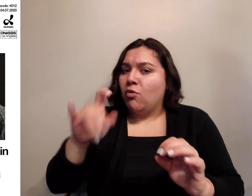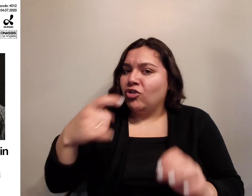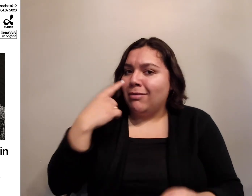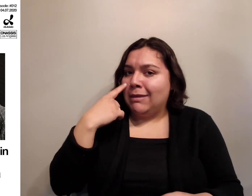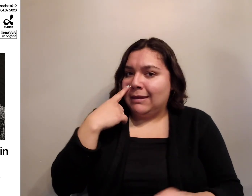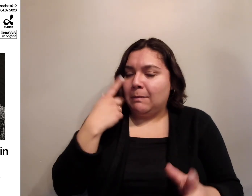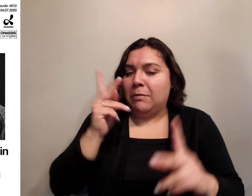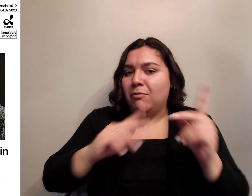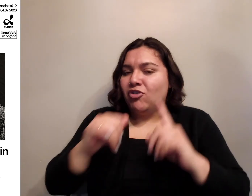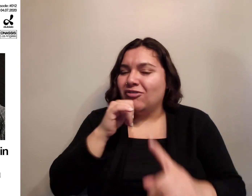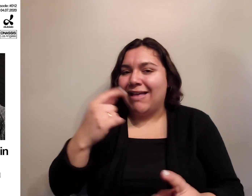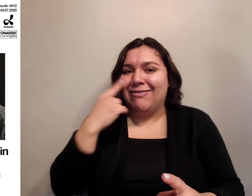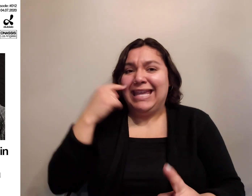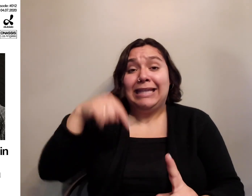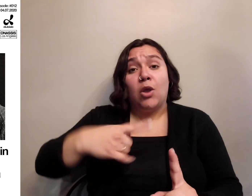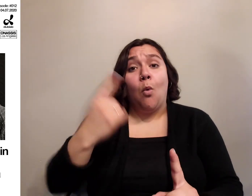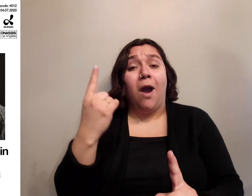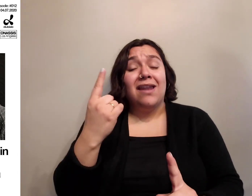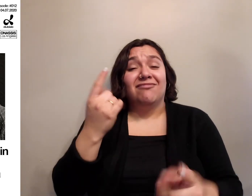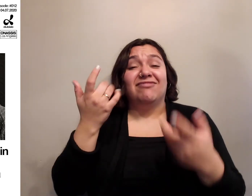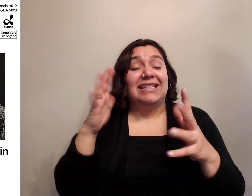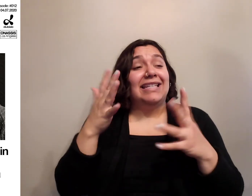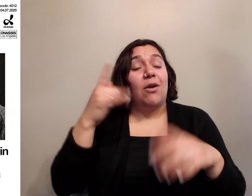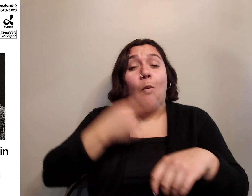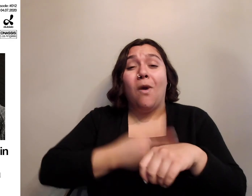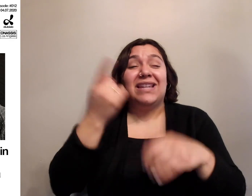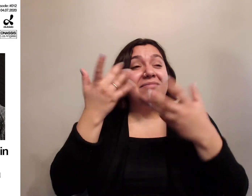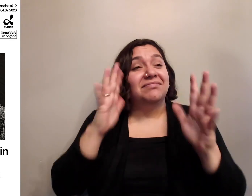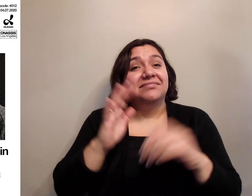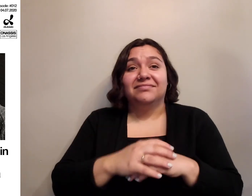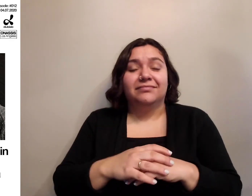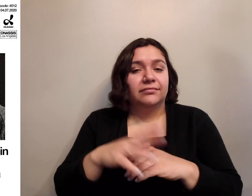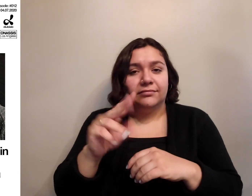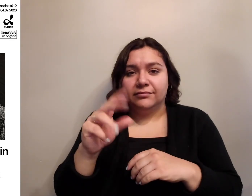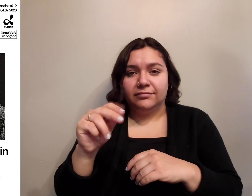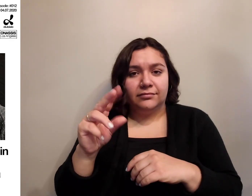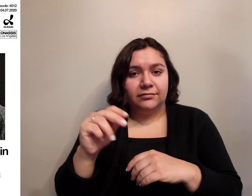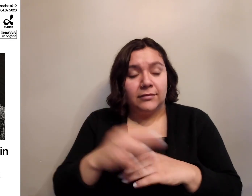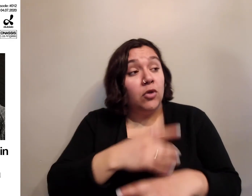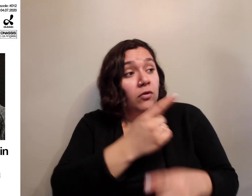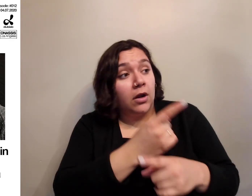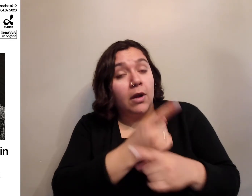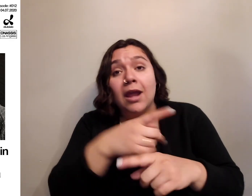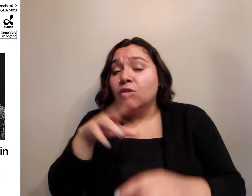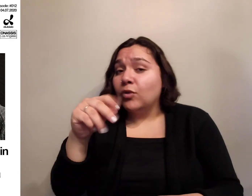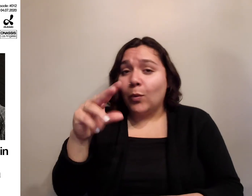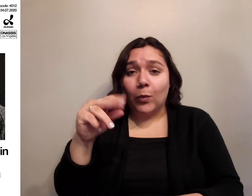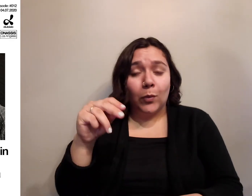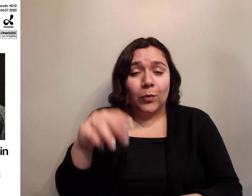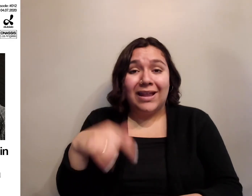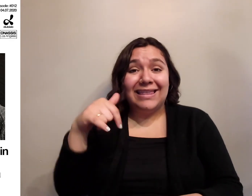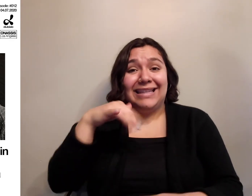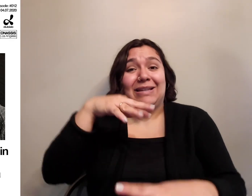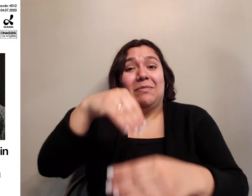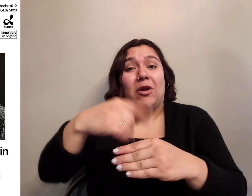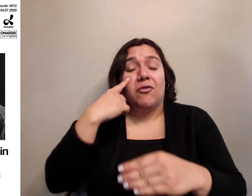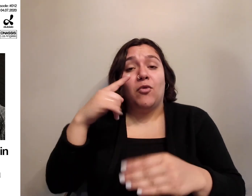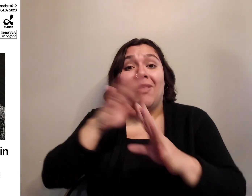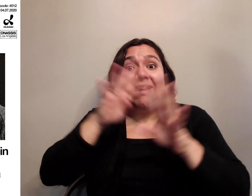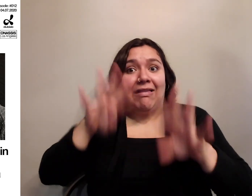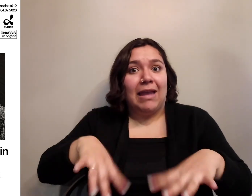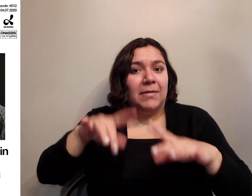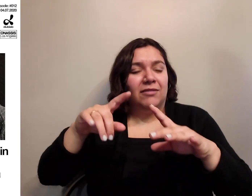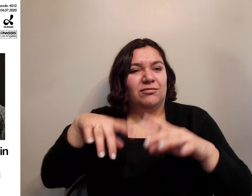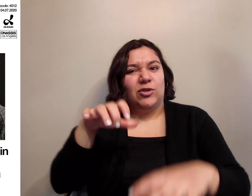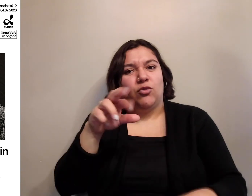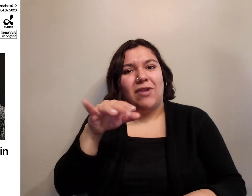this is a one-off event by any means. Yeah. No, this is part of the climate crisis,